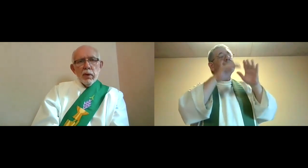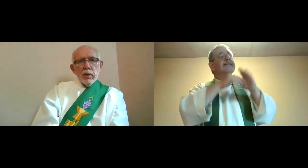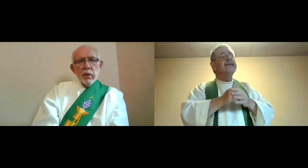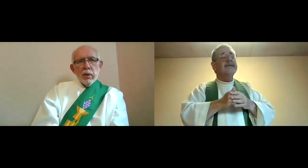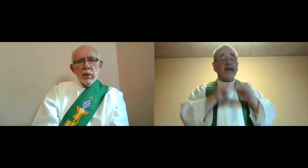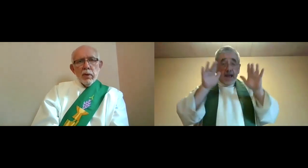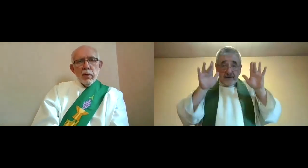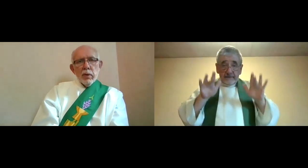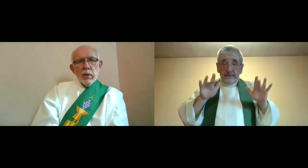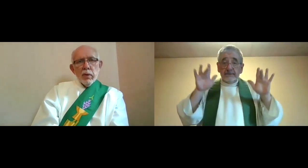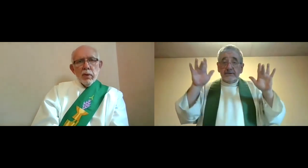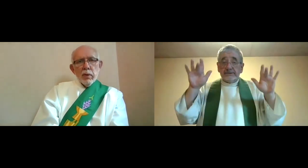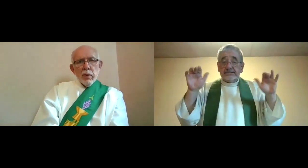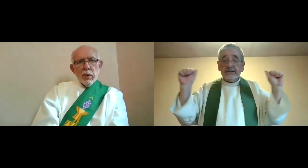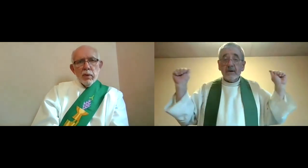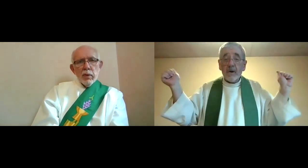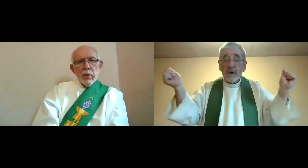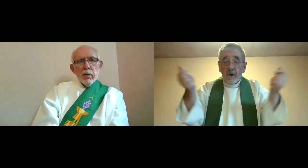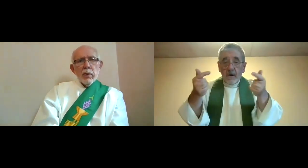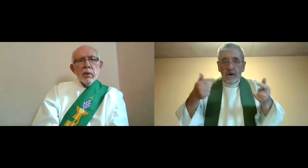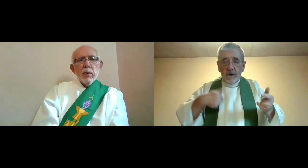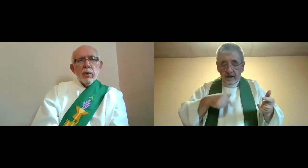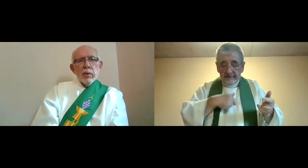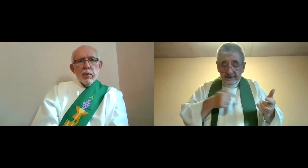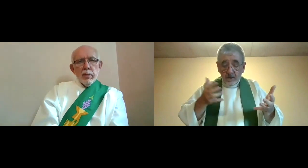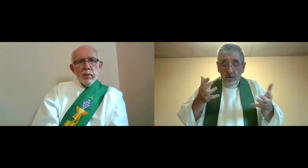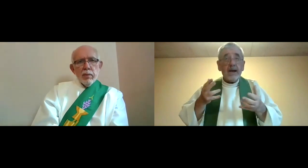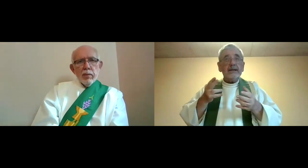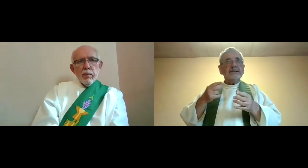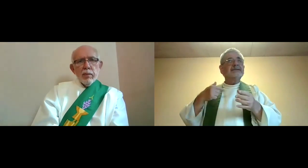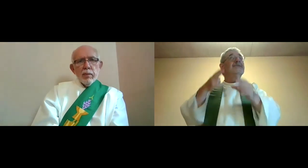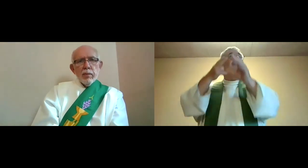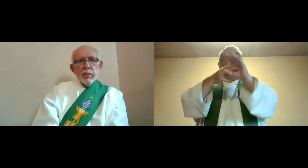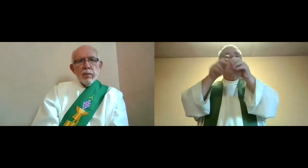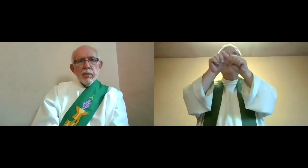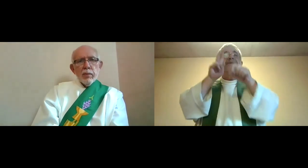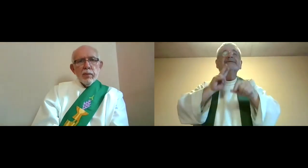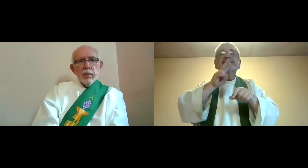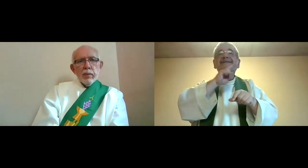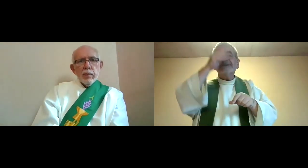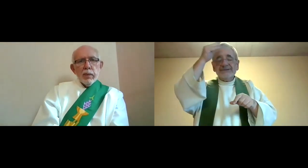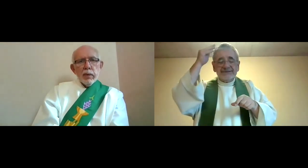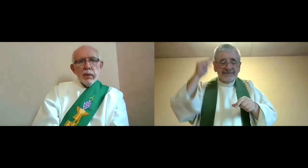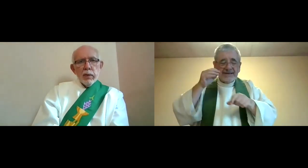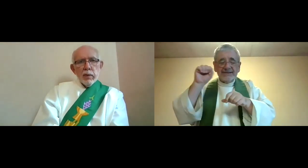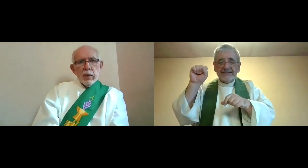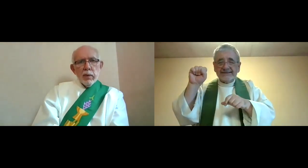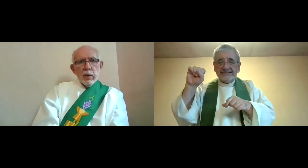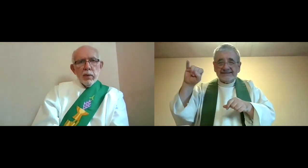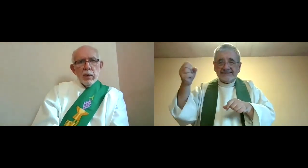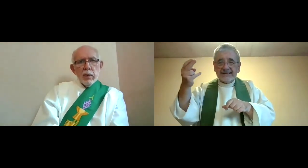face. Have mercy on us all, we pray, that with the Blessed Virgin